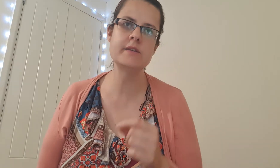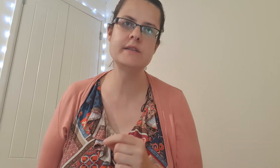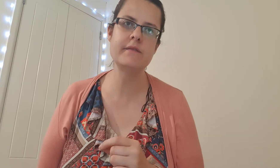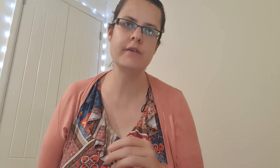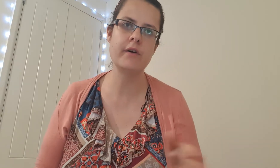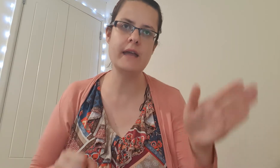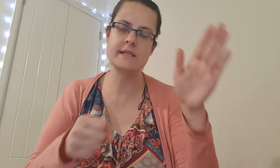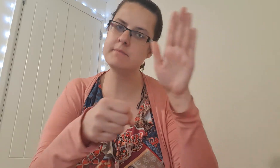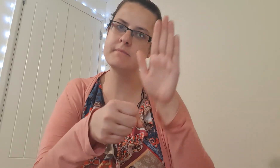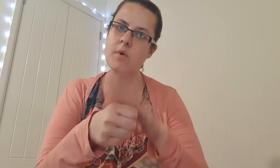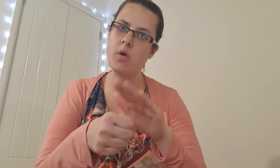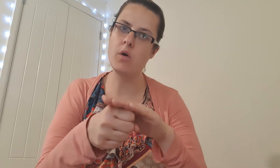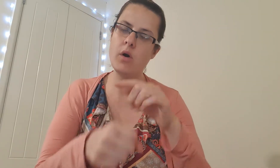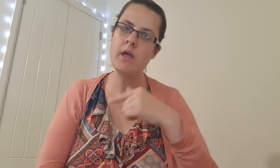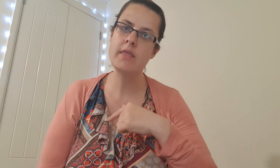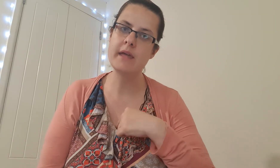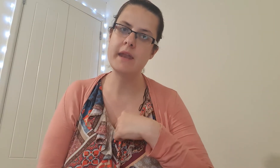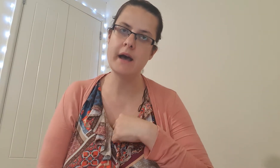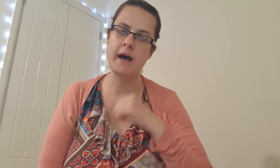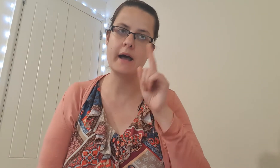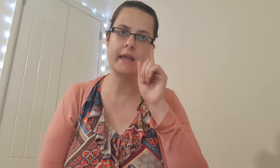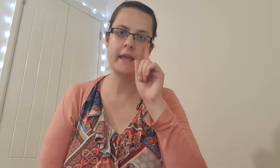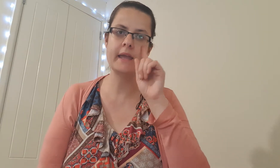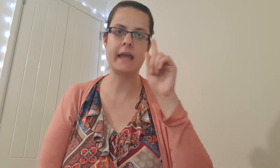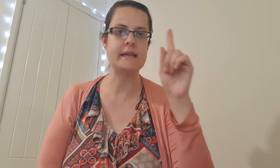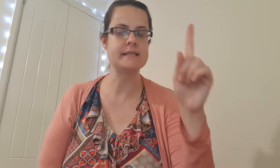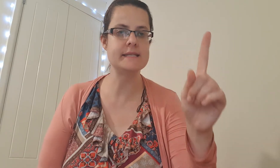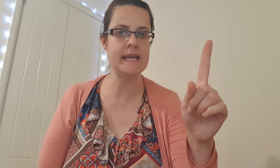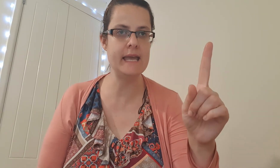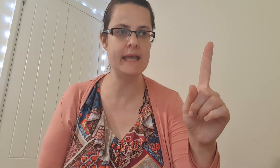him for is more than I can see.